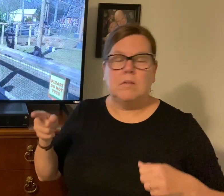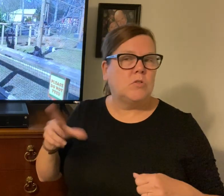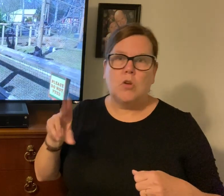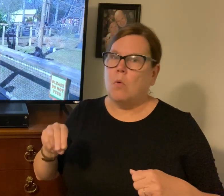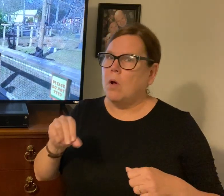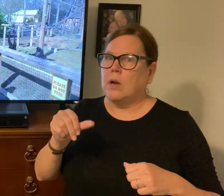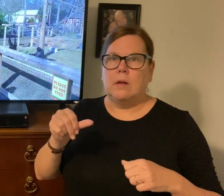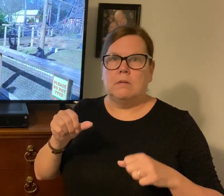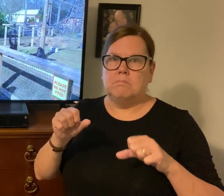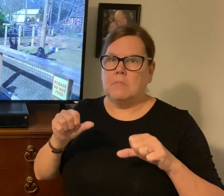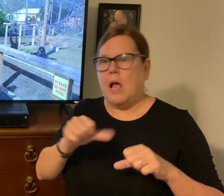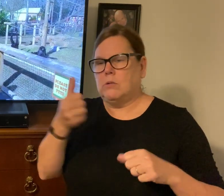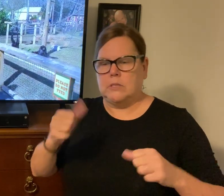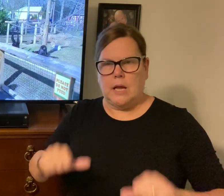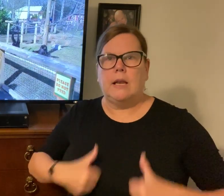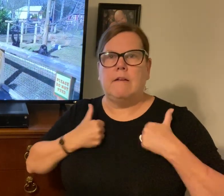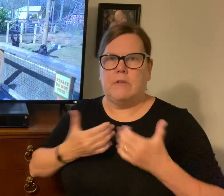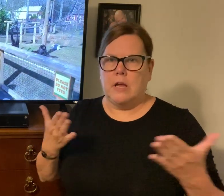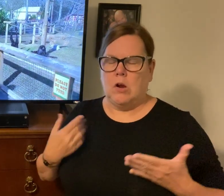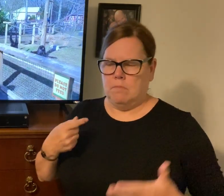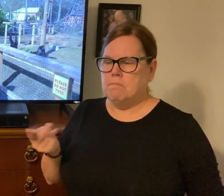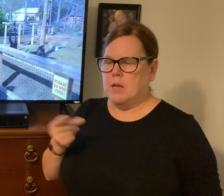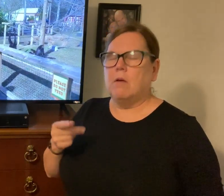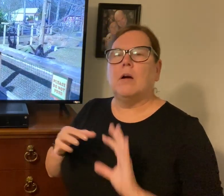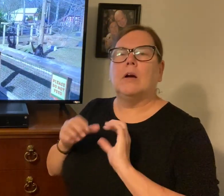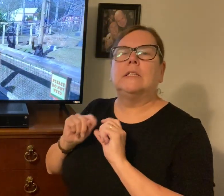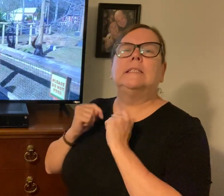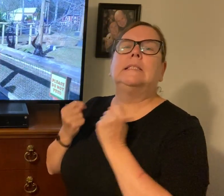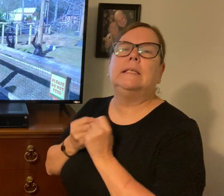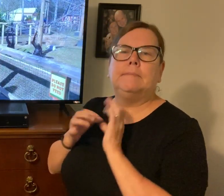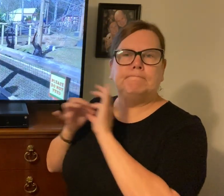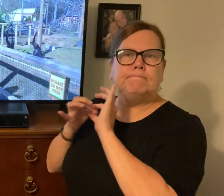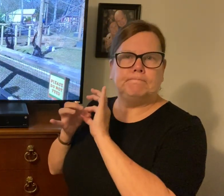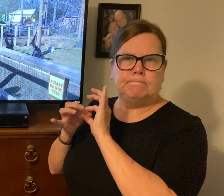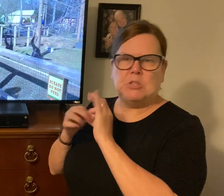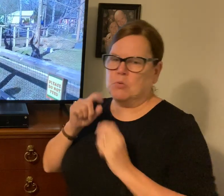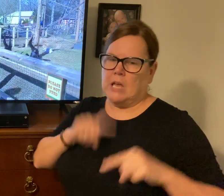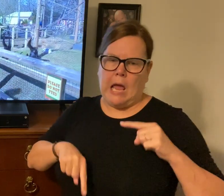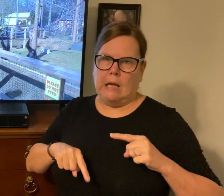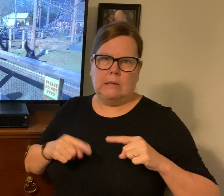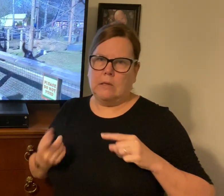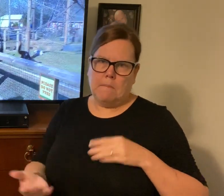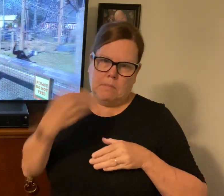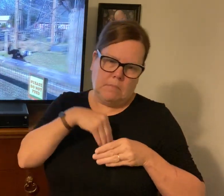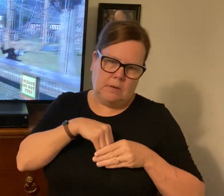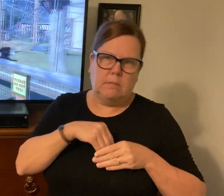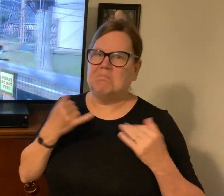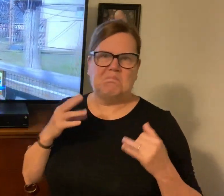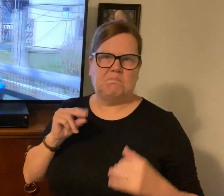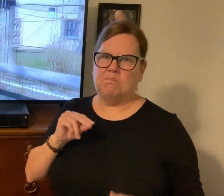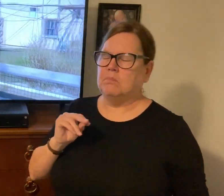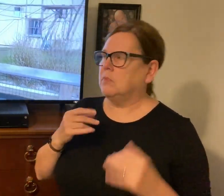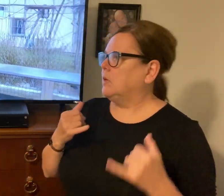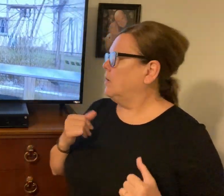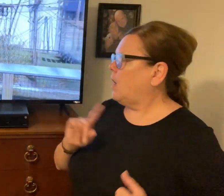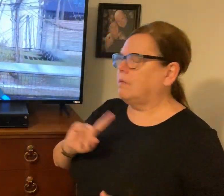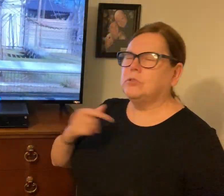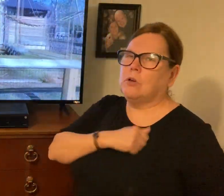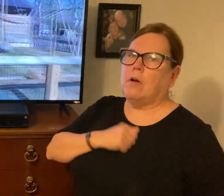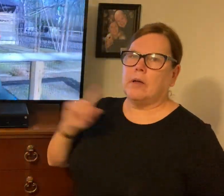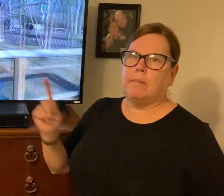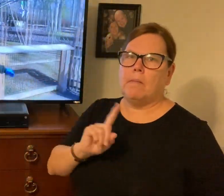area and they are strong and they work as a team. So it's a really cool thing about them. Now because of that, I keep walking back and forth.